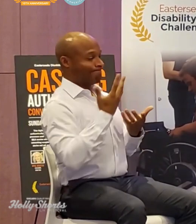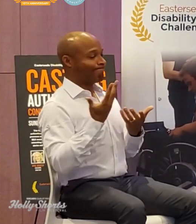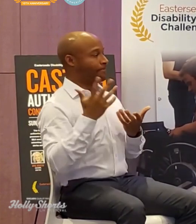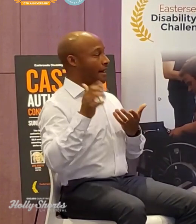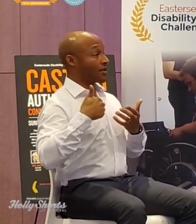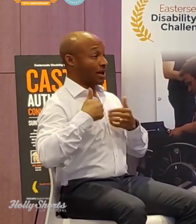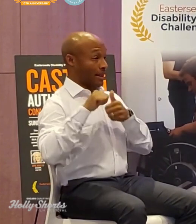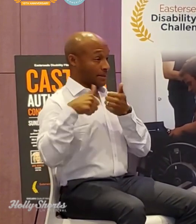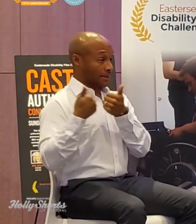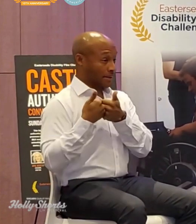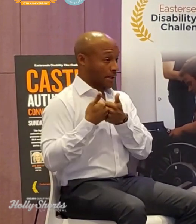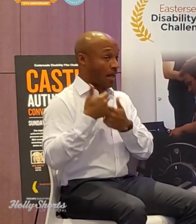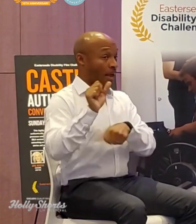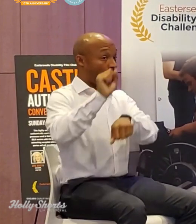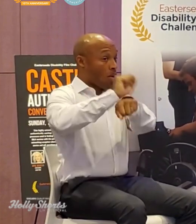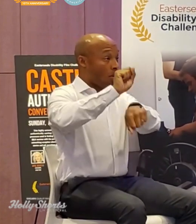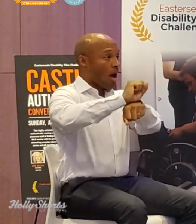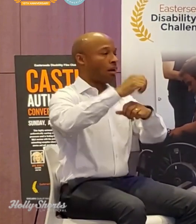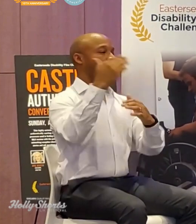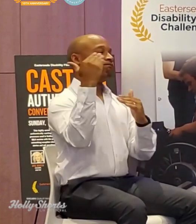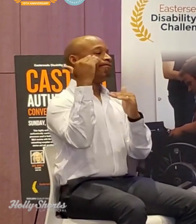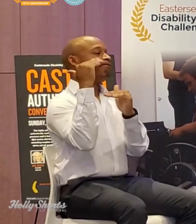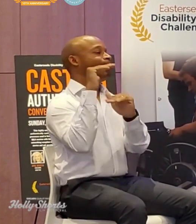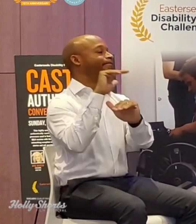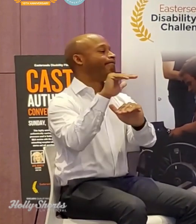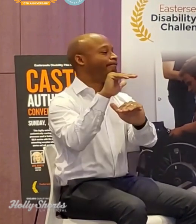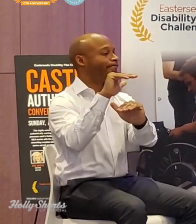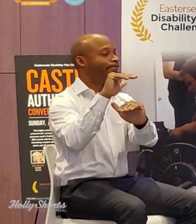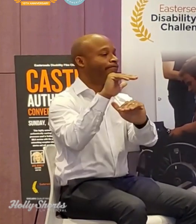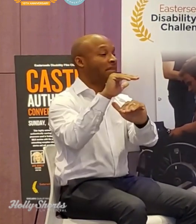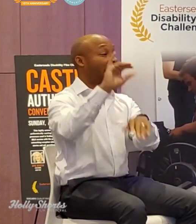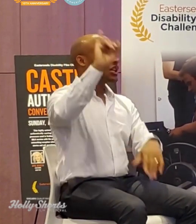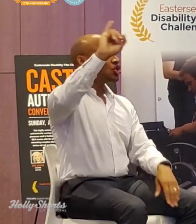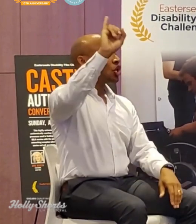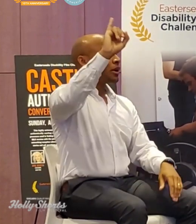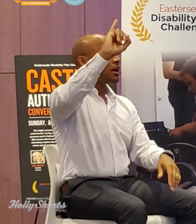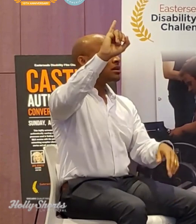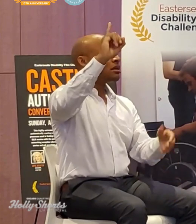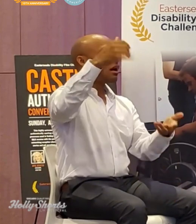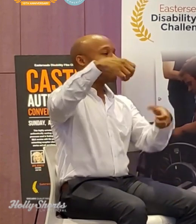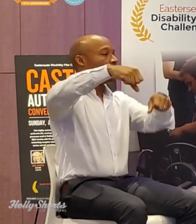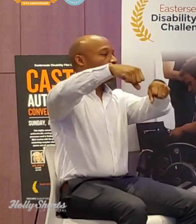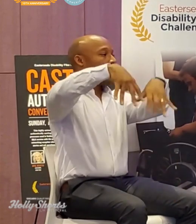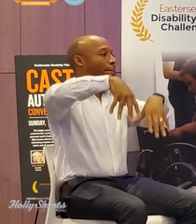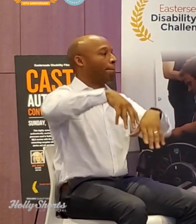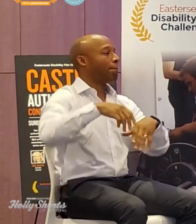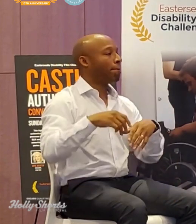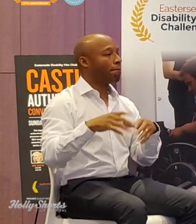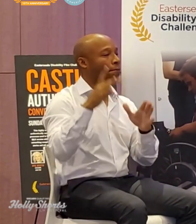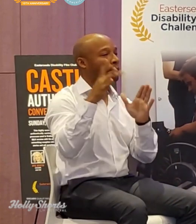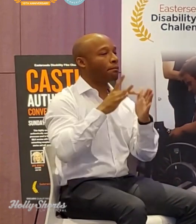their employment was restricted and they lost their insurance. So